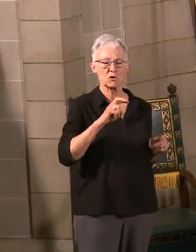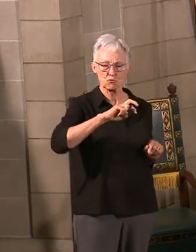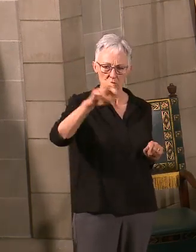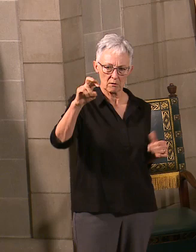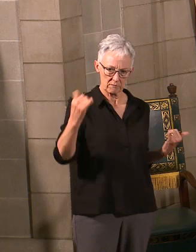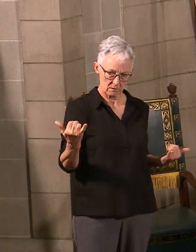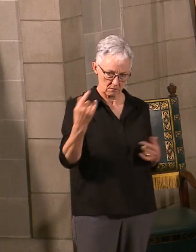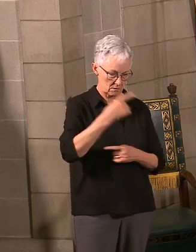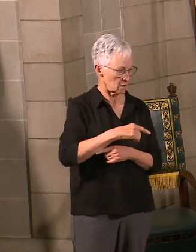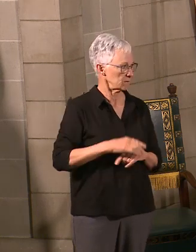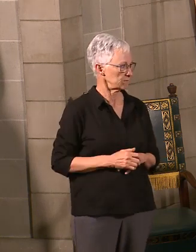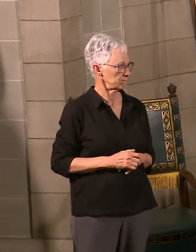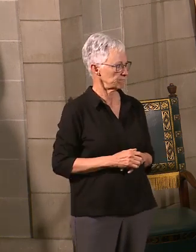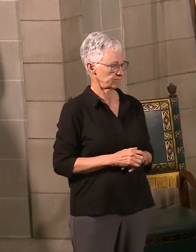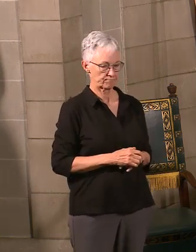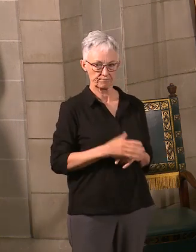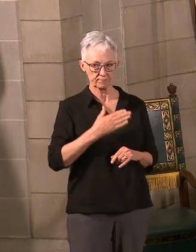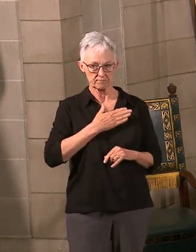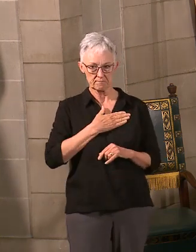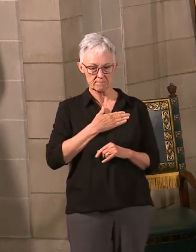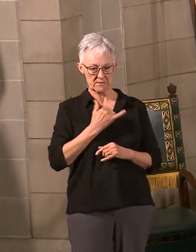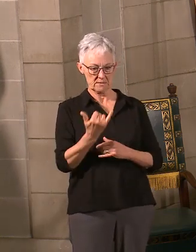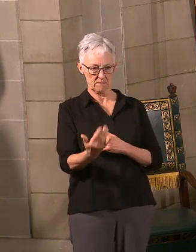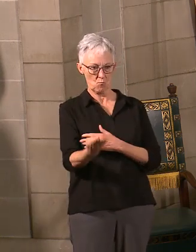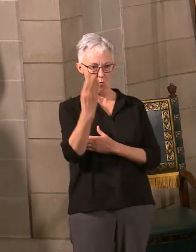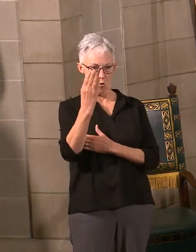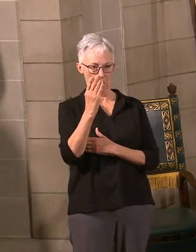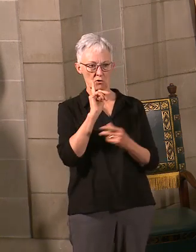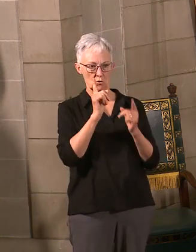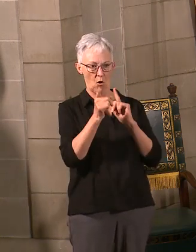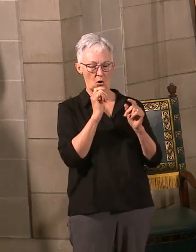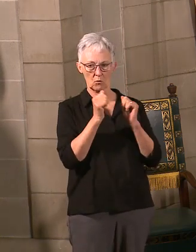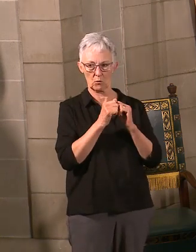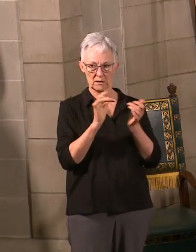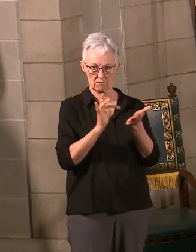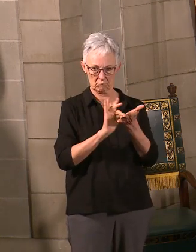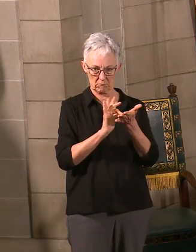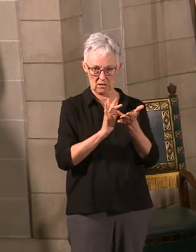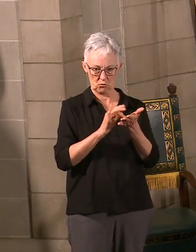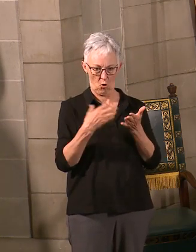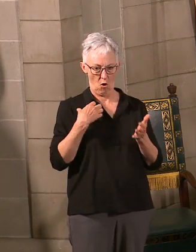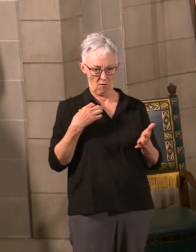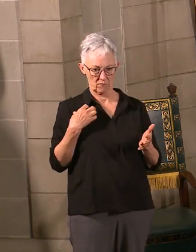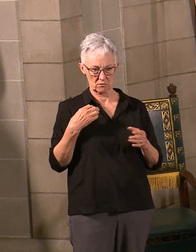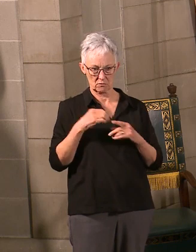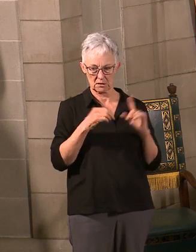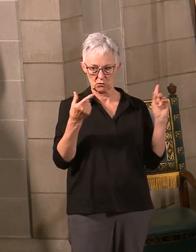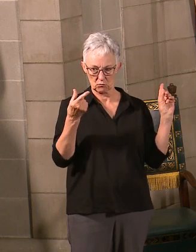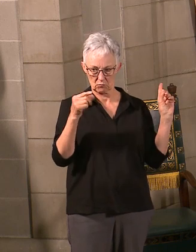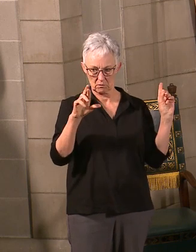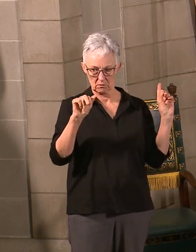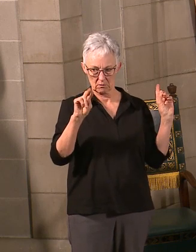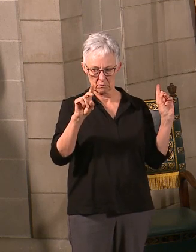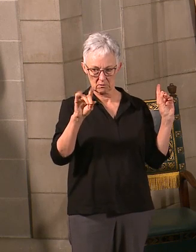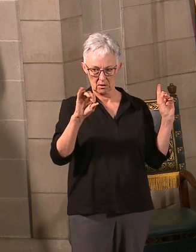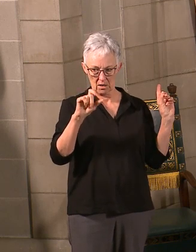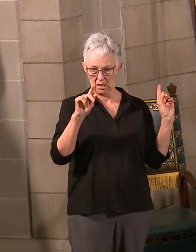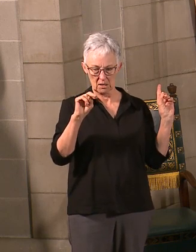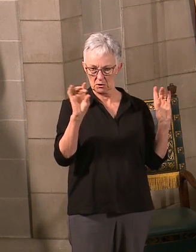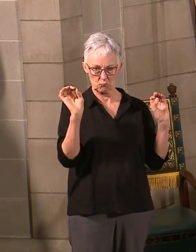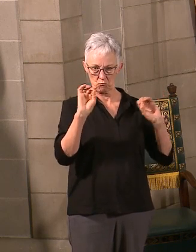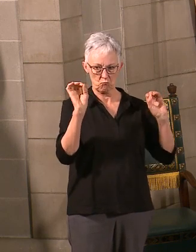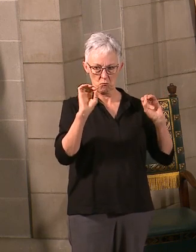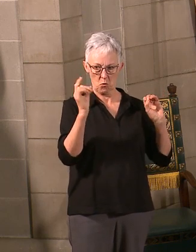after my morning conversation with the chief medical officer at Grand Island, nobody's been transferred yet today out of Grand Island, to